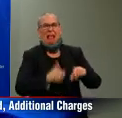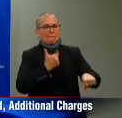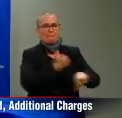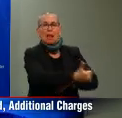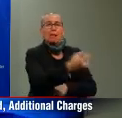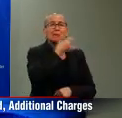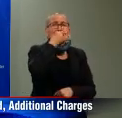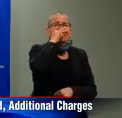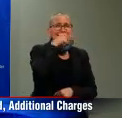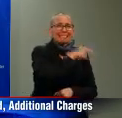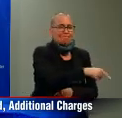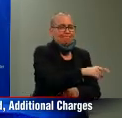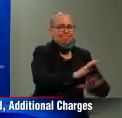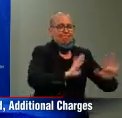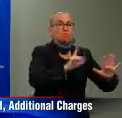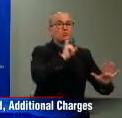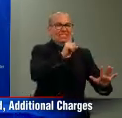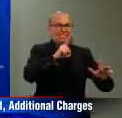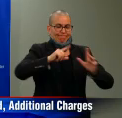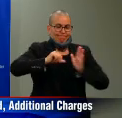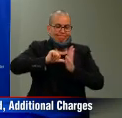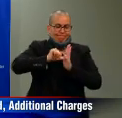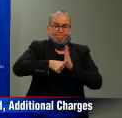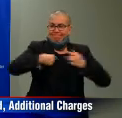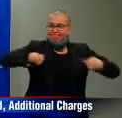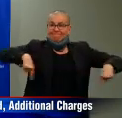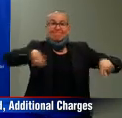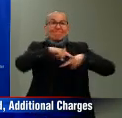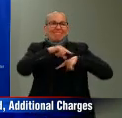not putting emphasis on putting teachers in front of them.